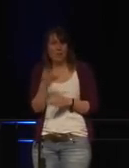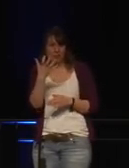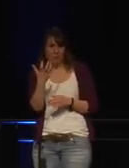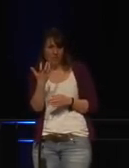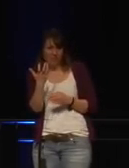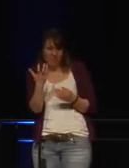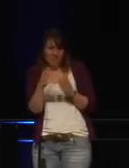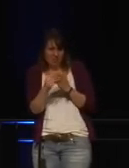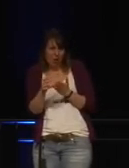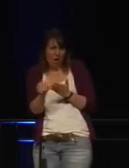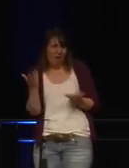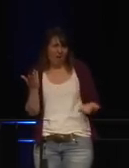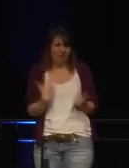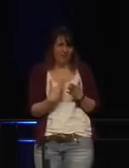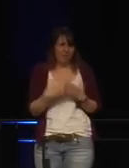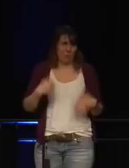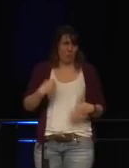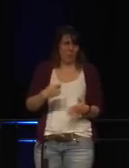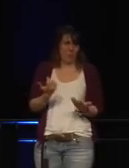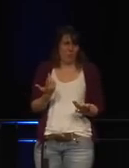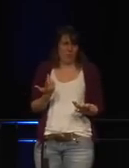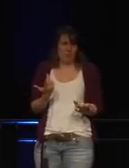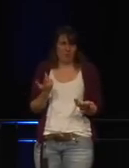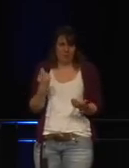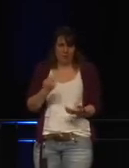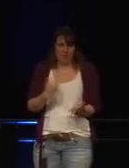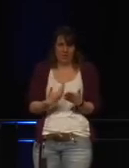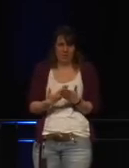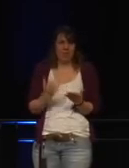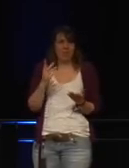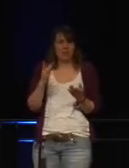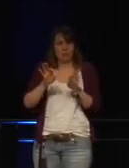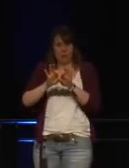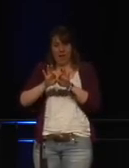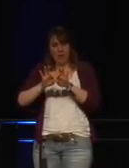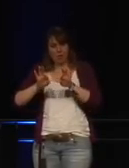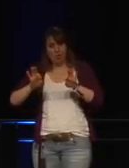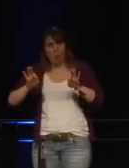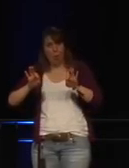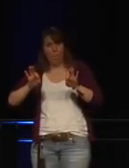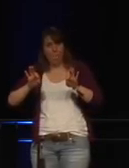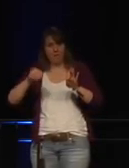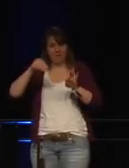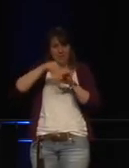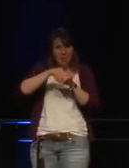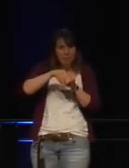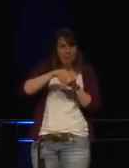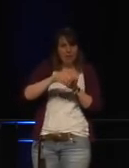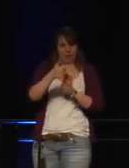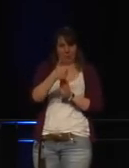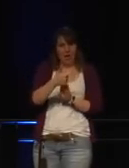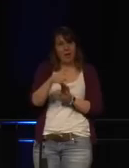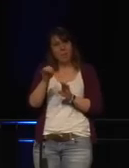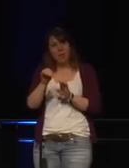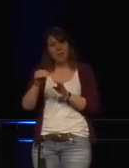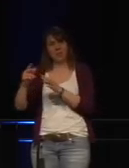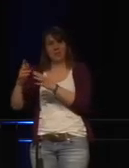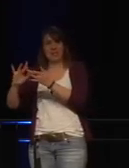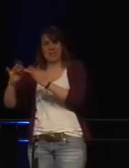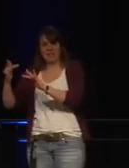is so unsecure. Also, also high-tech stuff can be really unsecure. I mean, this vibrator costs $250,